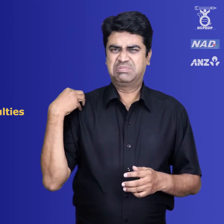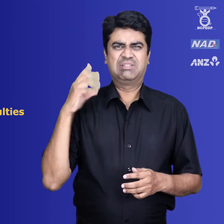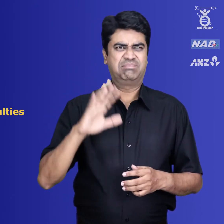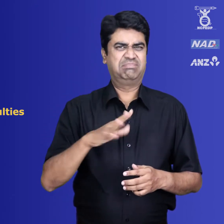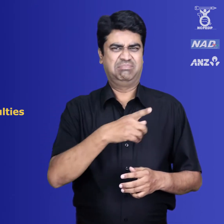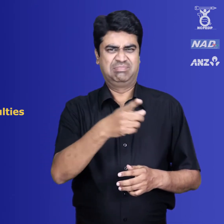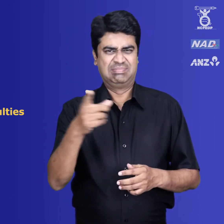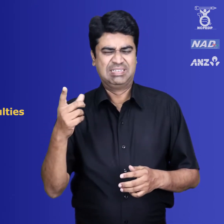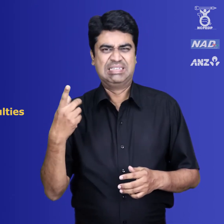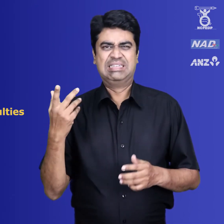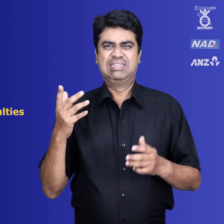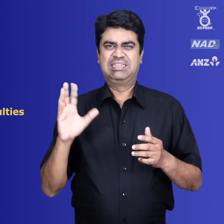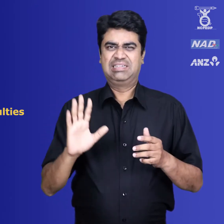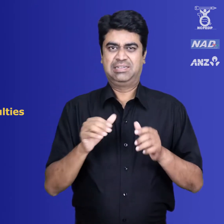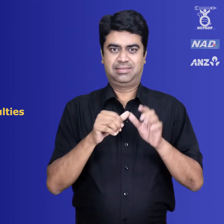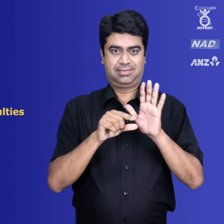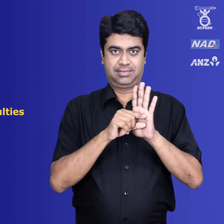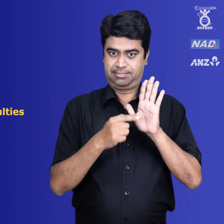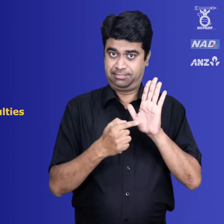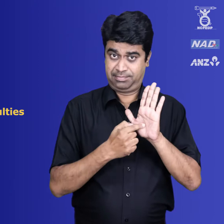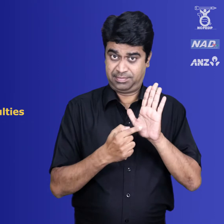Power to remove difficulties.